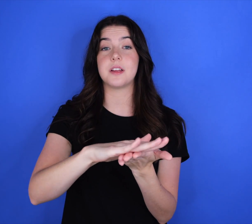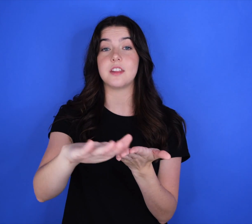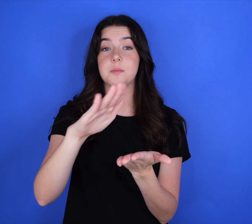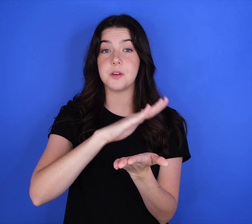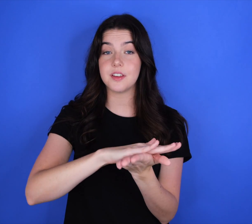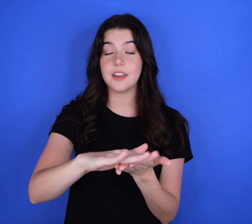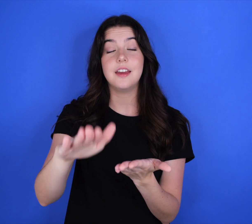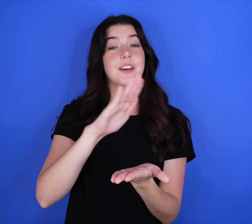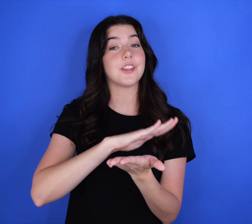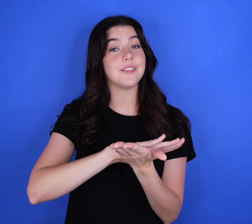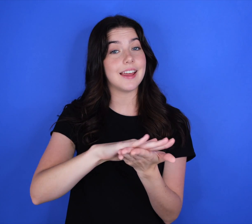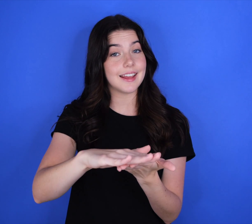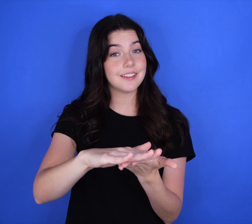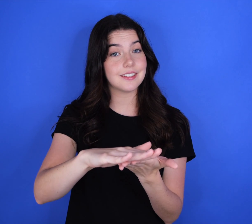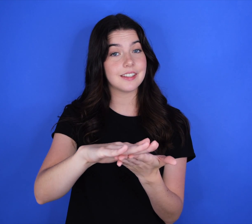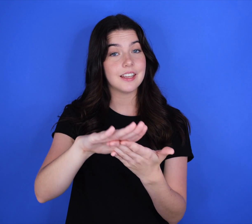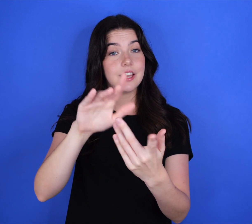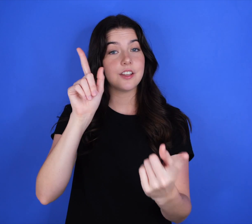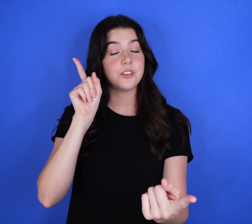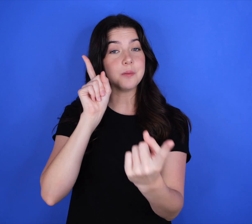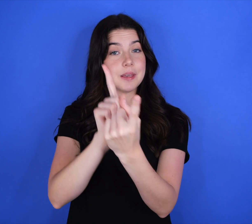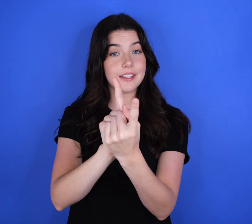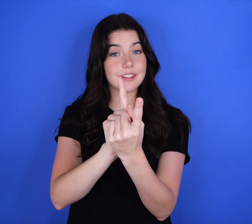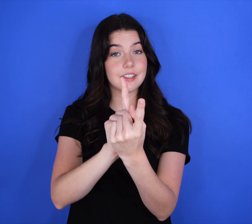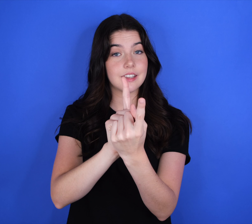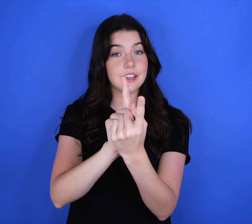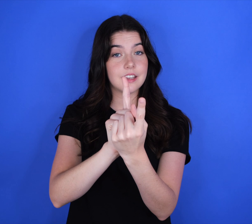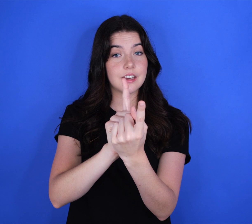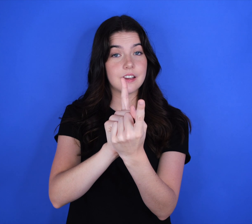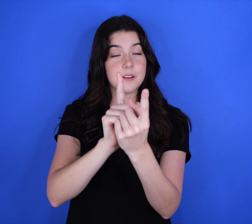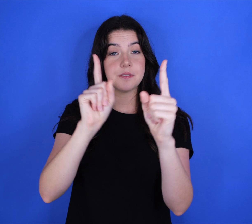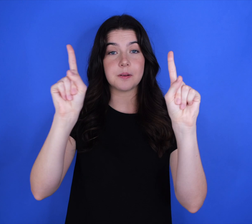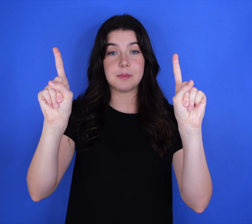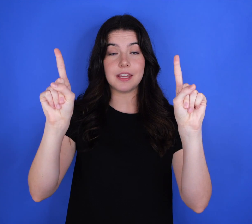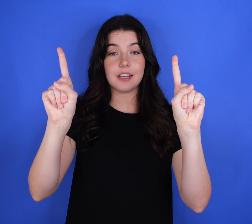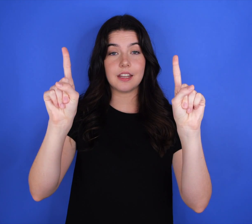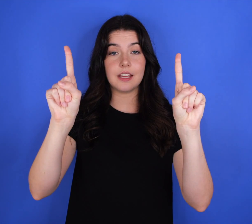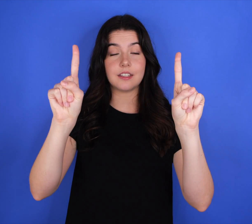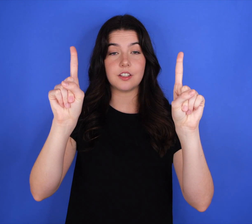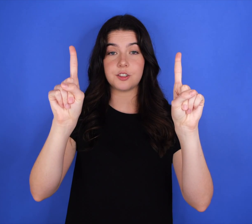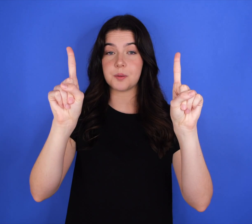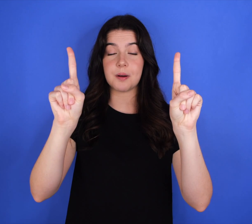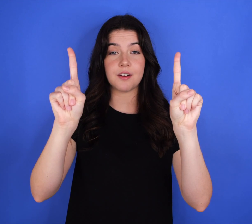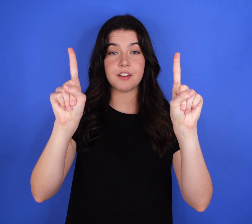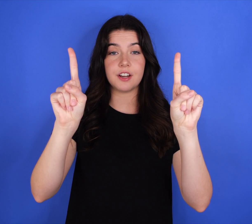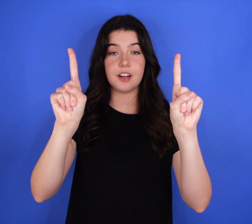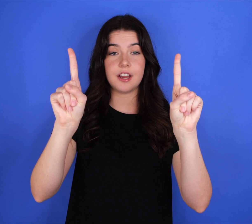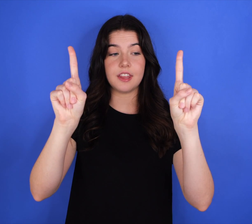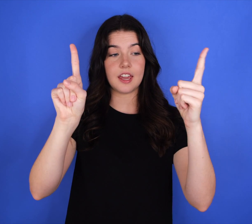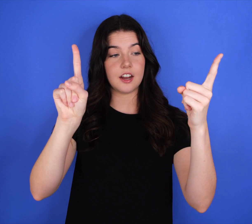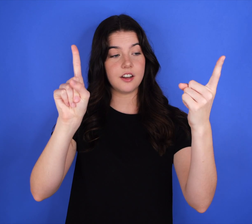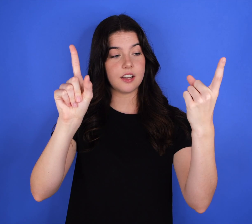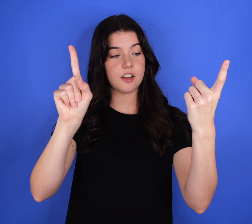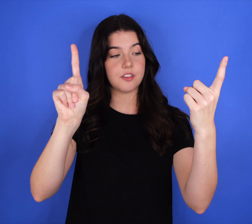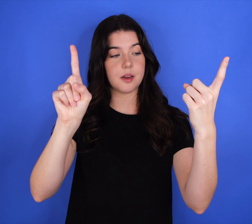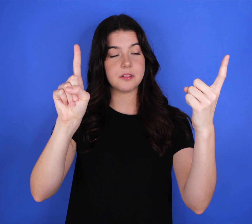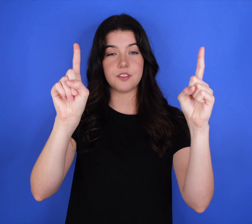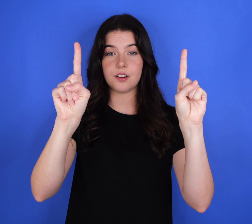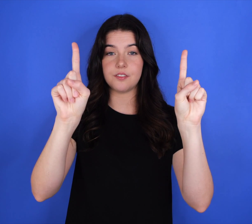that's moving, so nice. To meet, for meet, it's just your pointer finger in the air and your thumb is in front of these